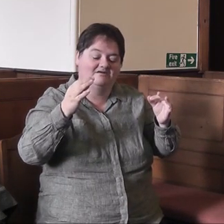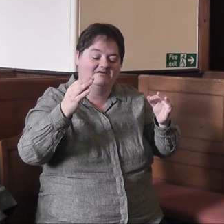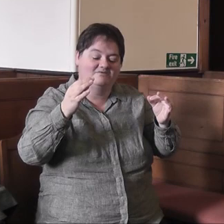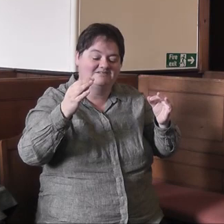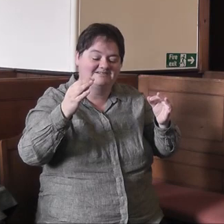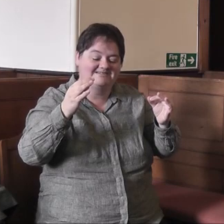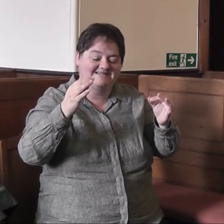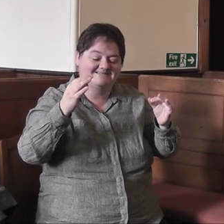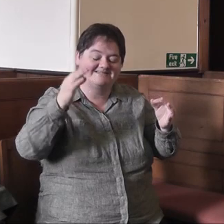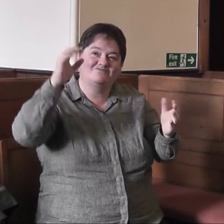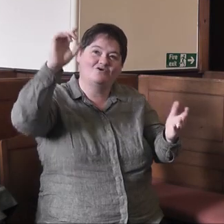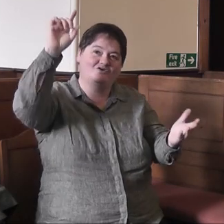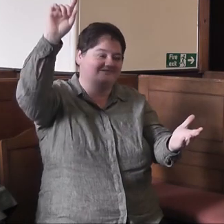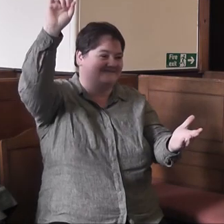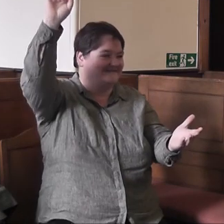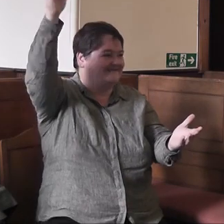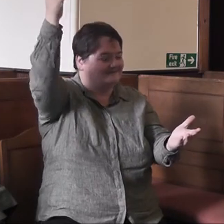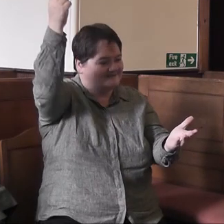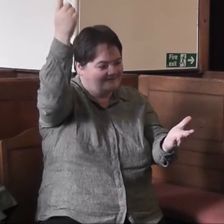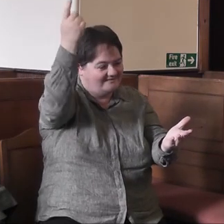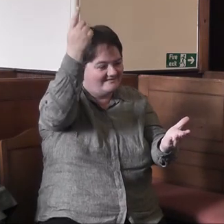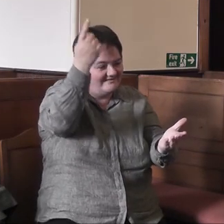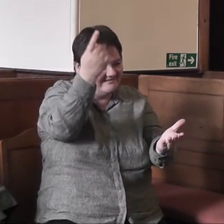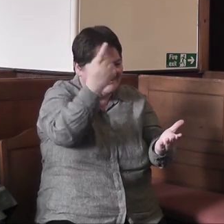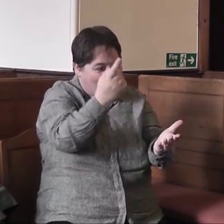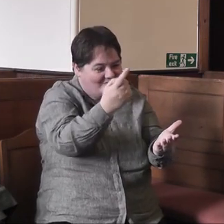What did I say? Son of God. Son of God.